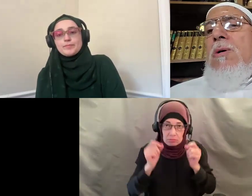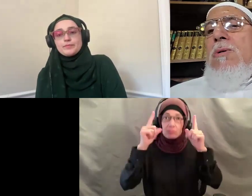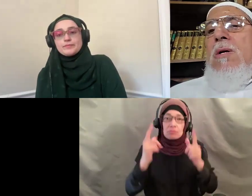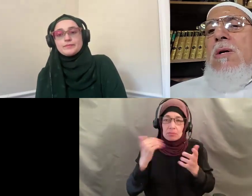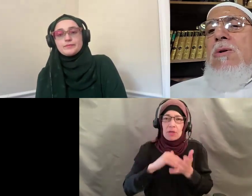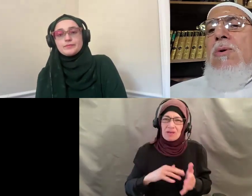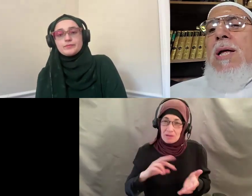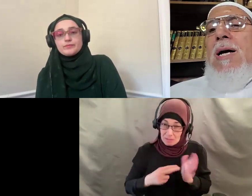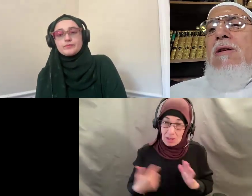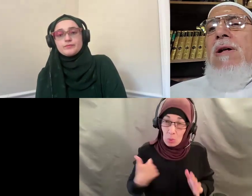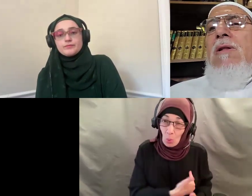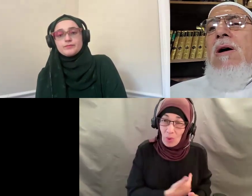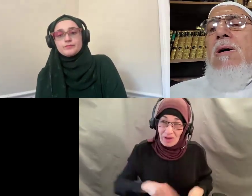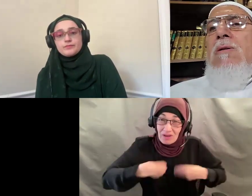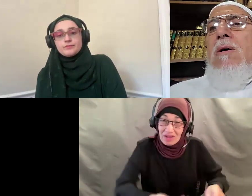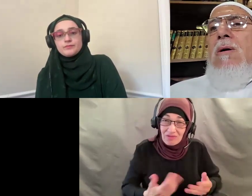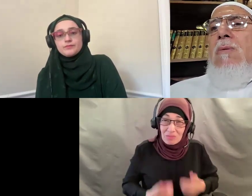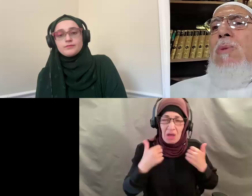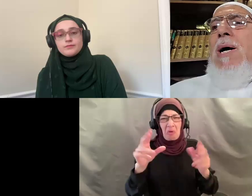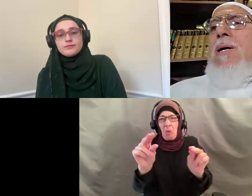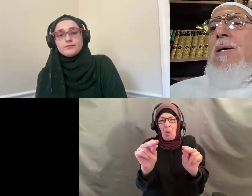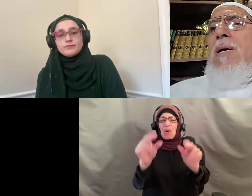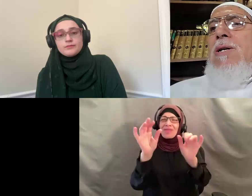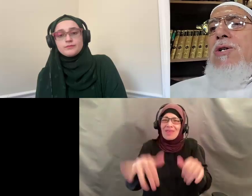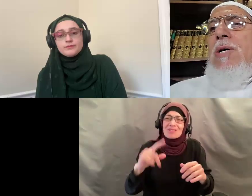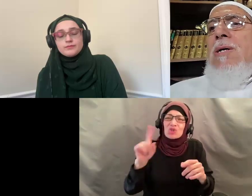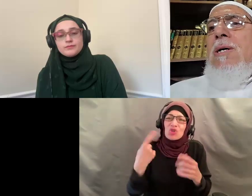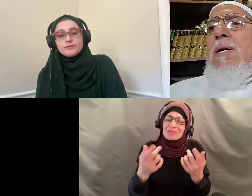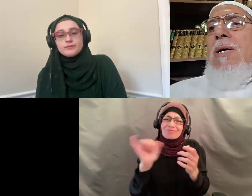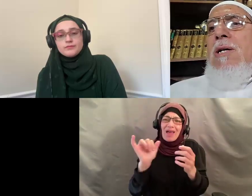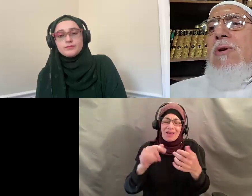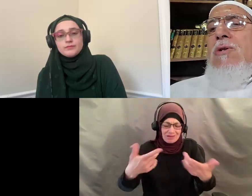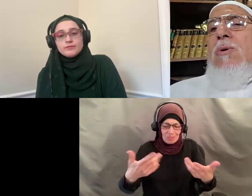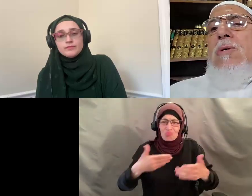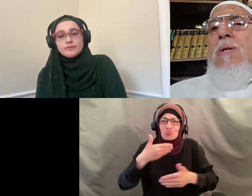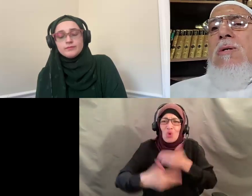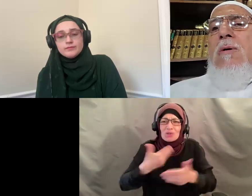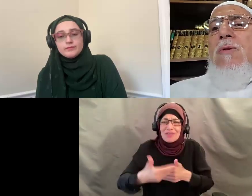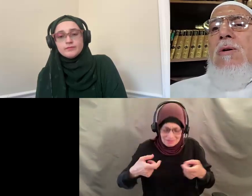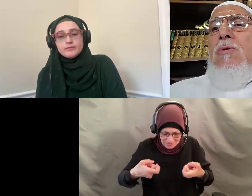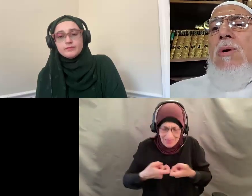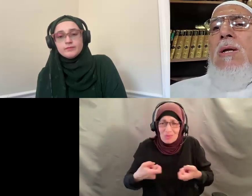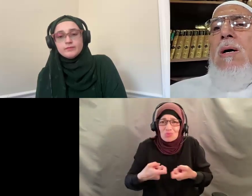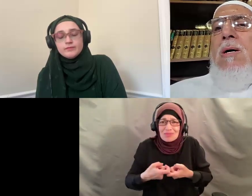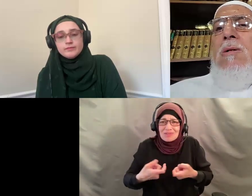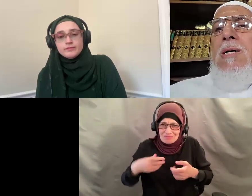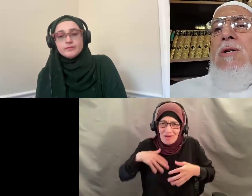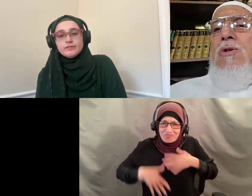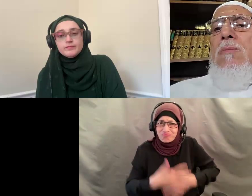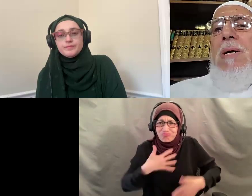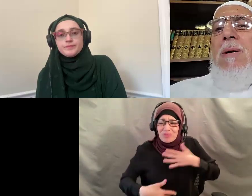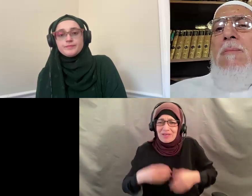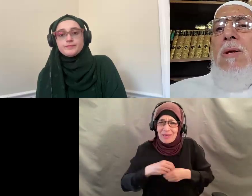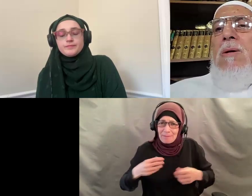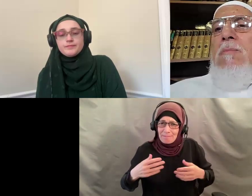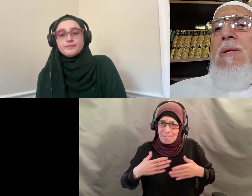doctors use to reactivate the heart by reinitiating electric sources to run the heart as it